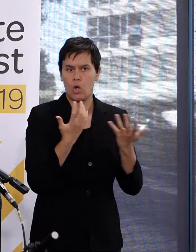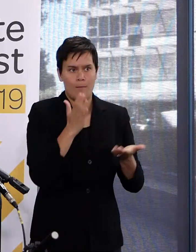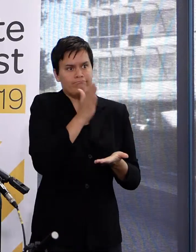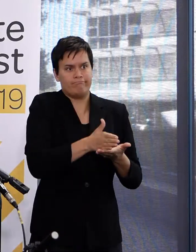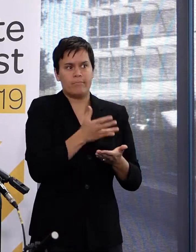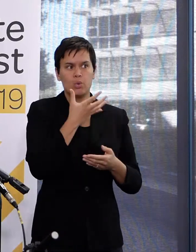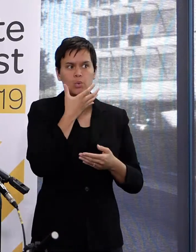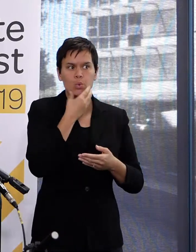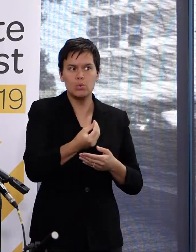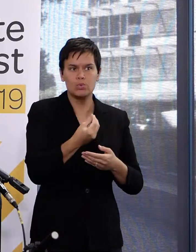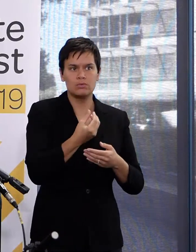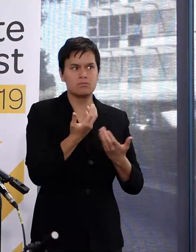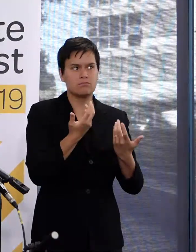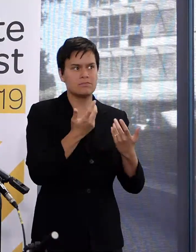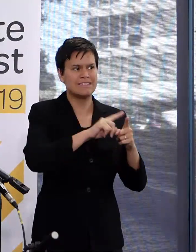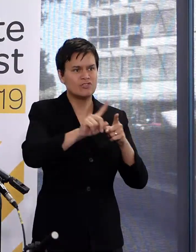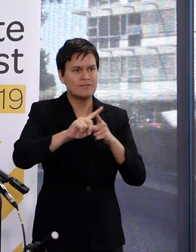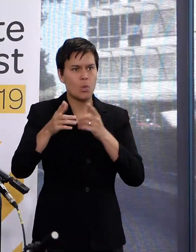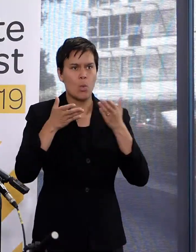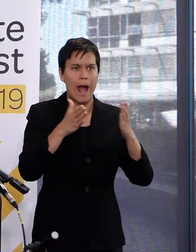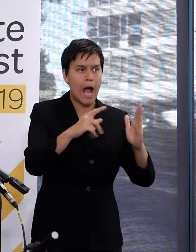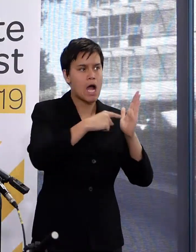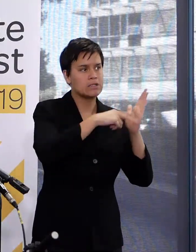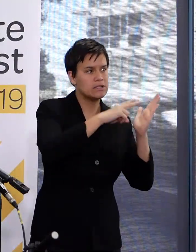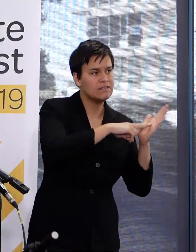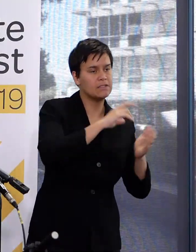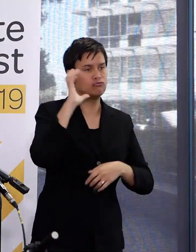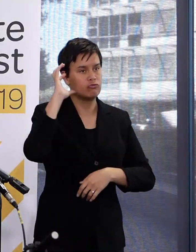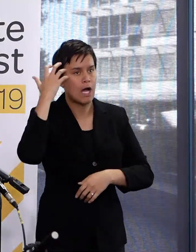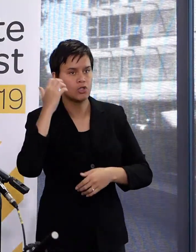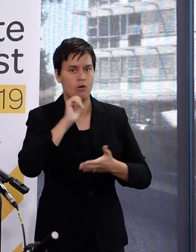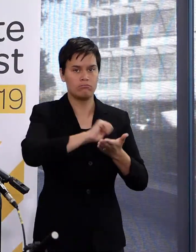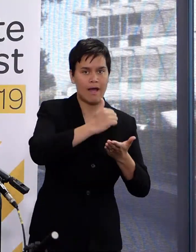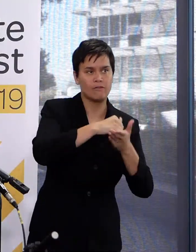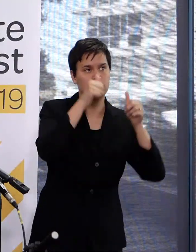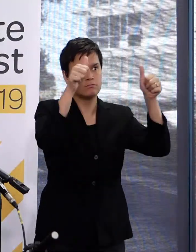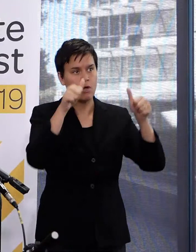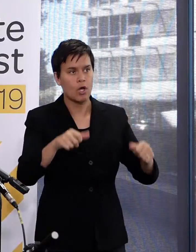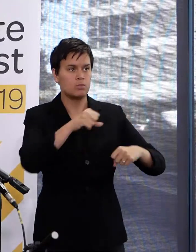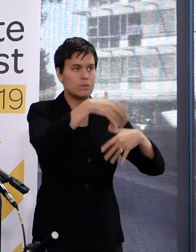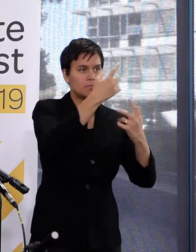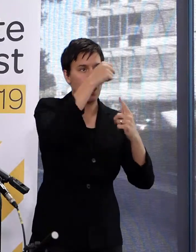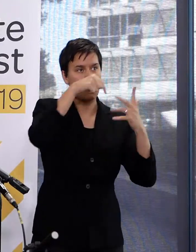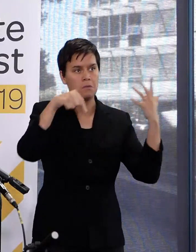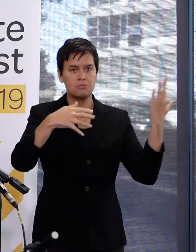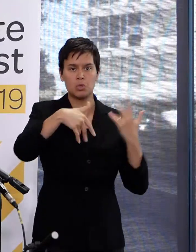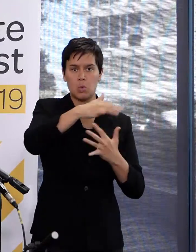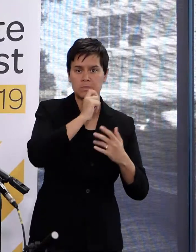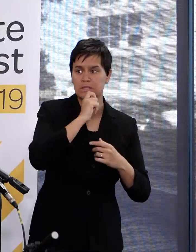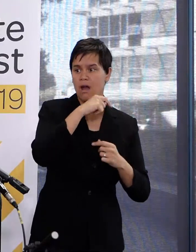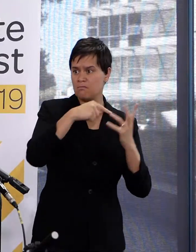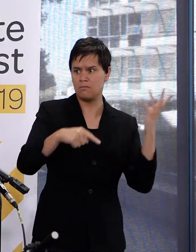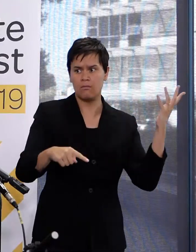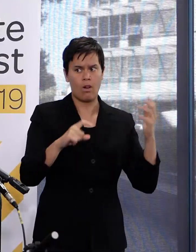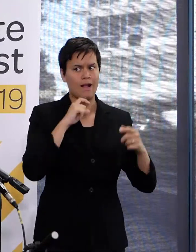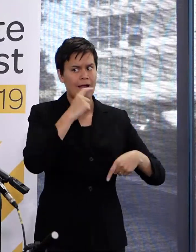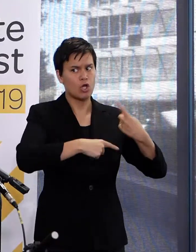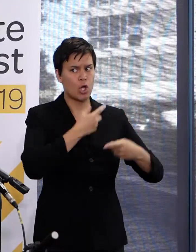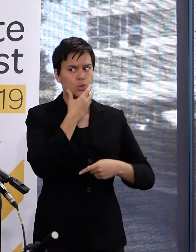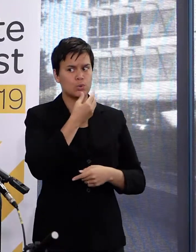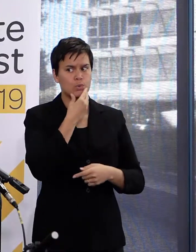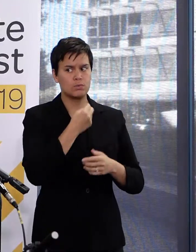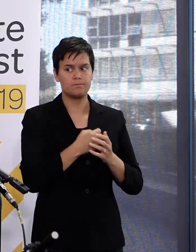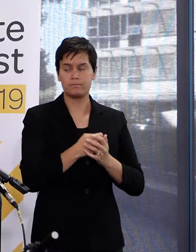channels and spending the money that's needed to ensure that New Zealanders have access to really good information about the vaccine. Do you have any detail on